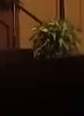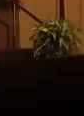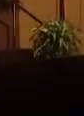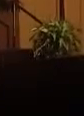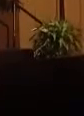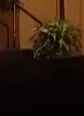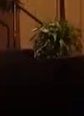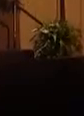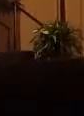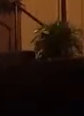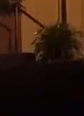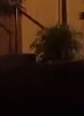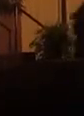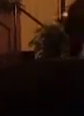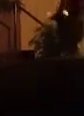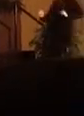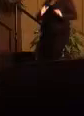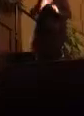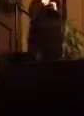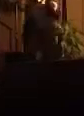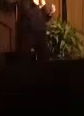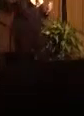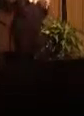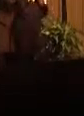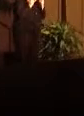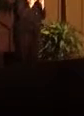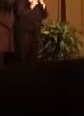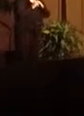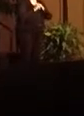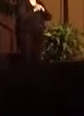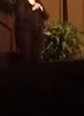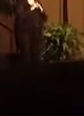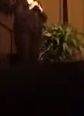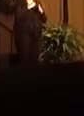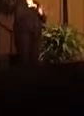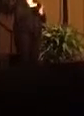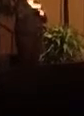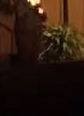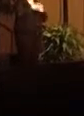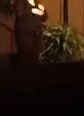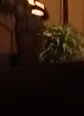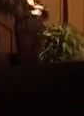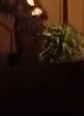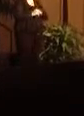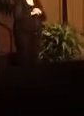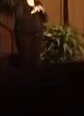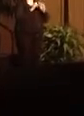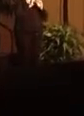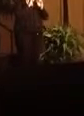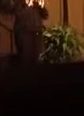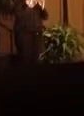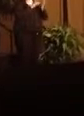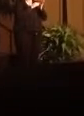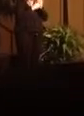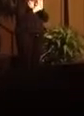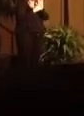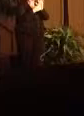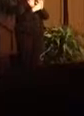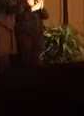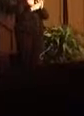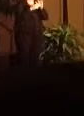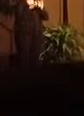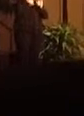So, not to end on a down note, but, I hope this kind of shows to you guys the importance